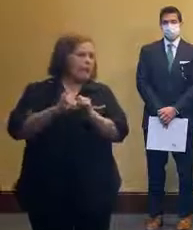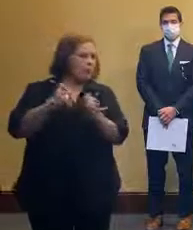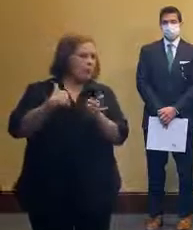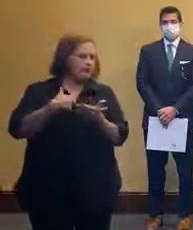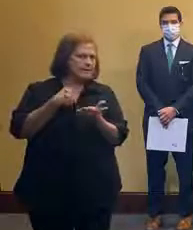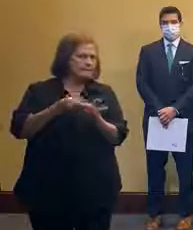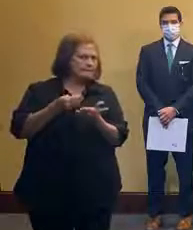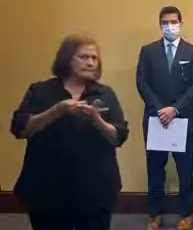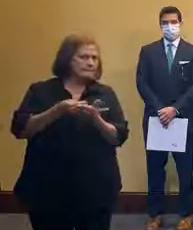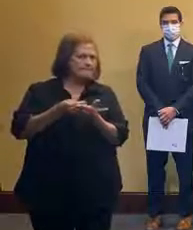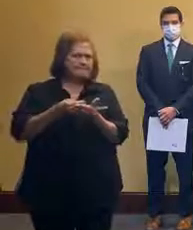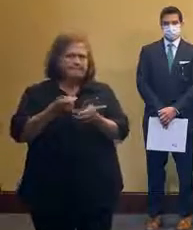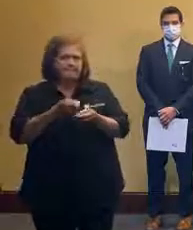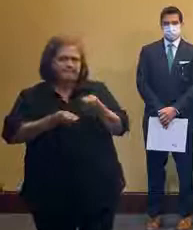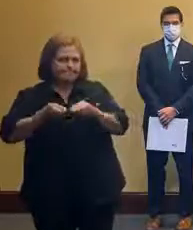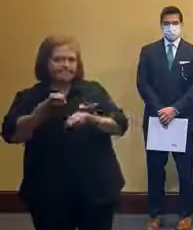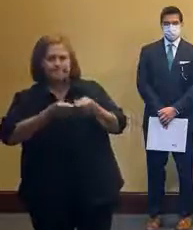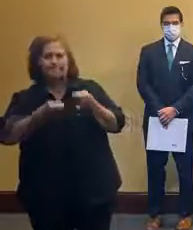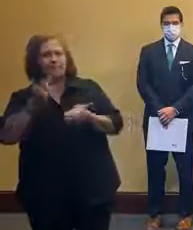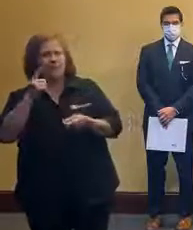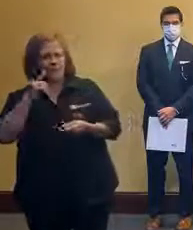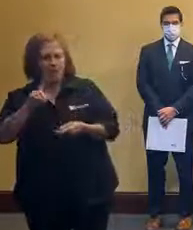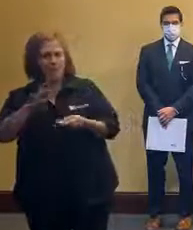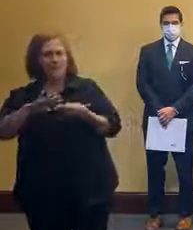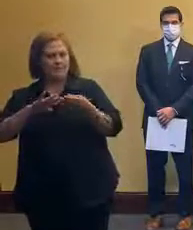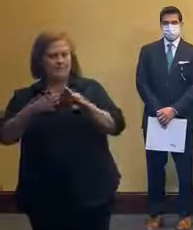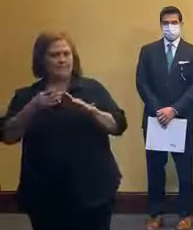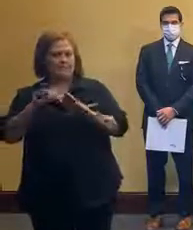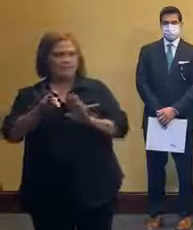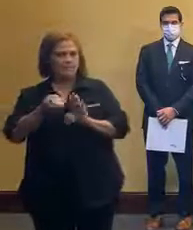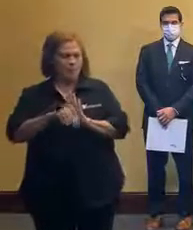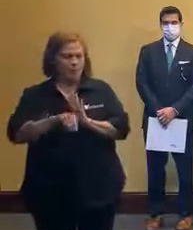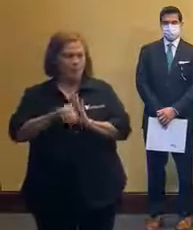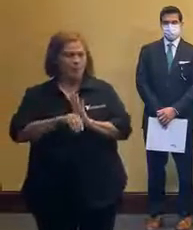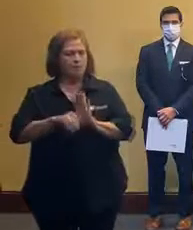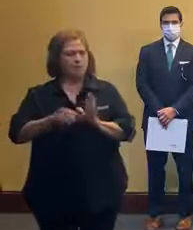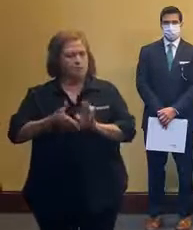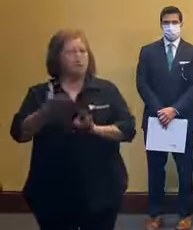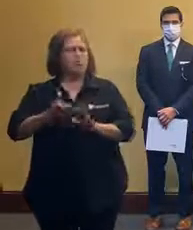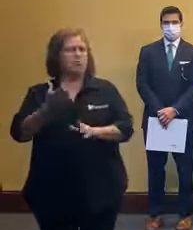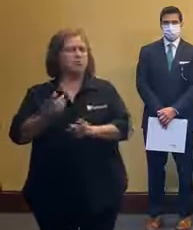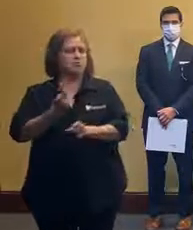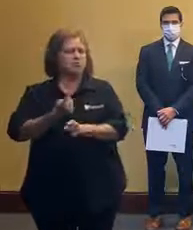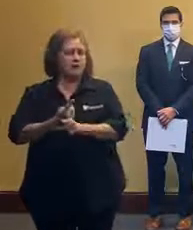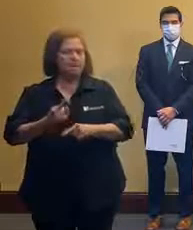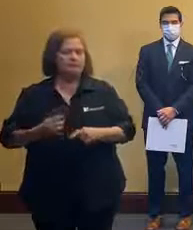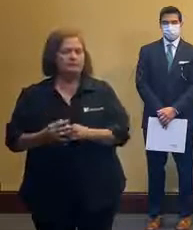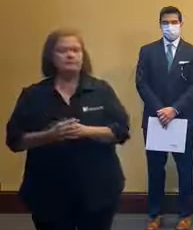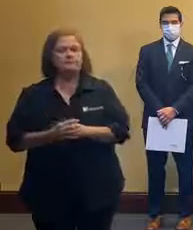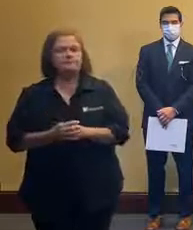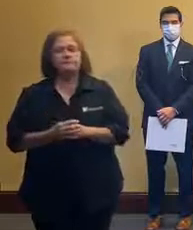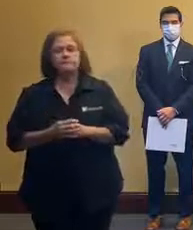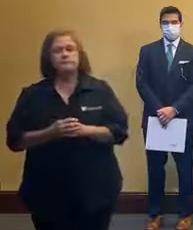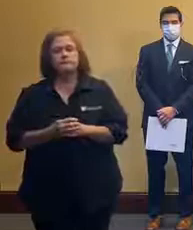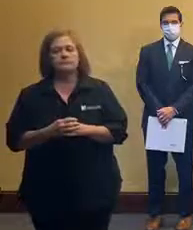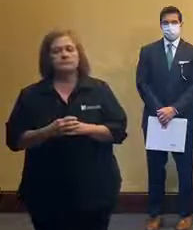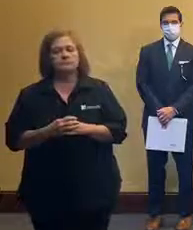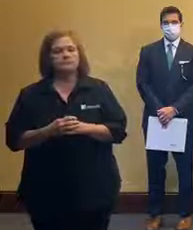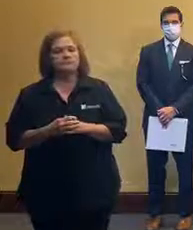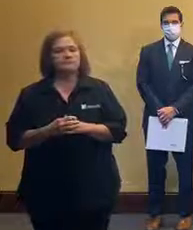to ensure that the city of New Orleans is fully operational and that we are